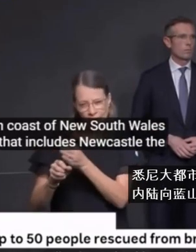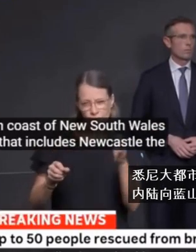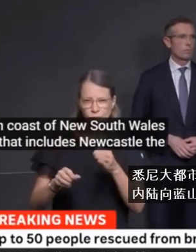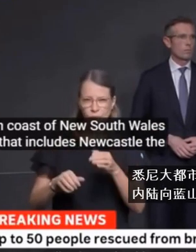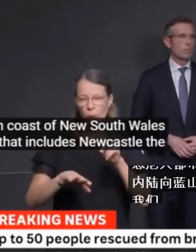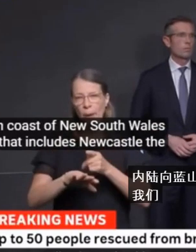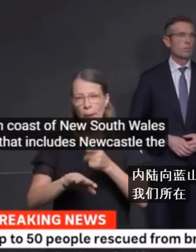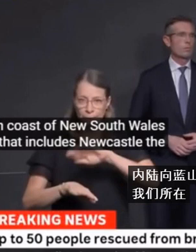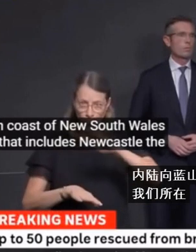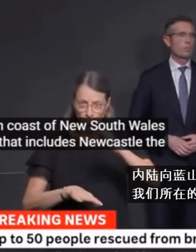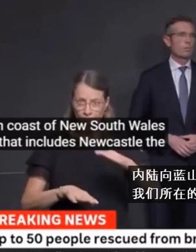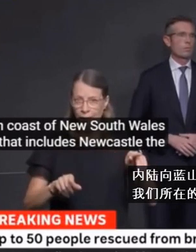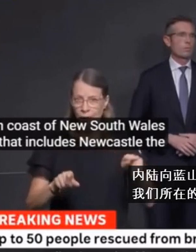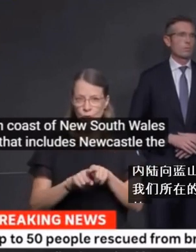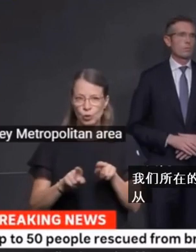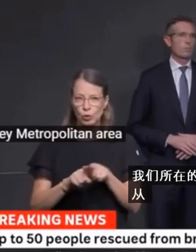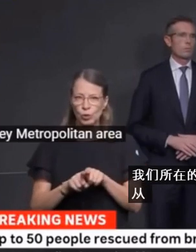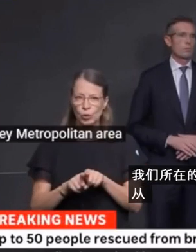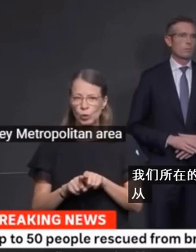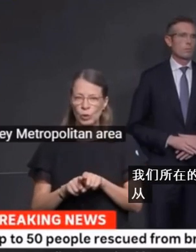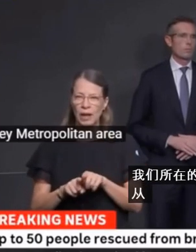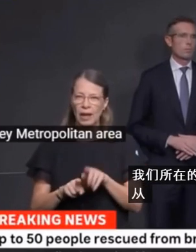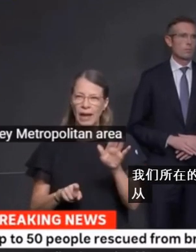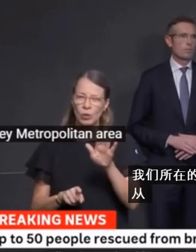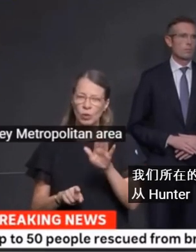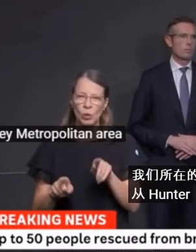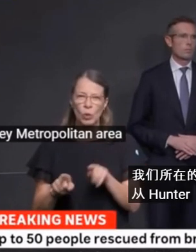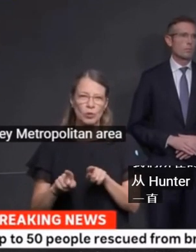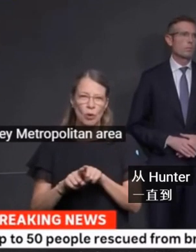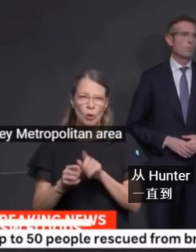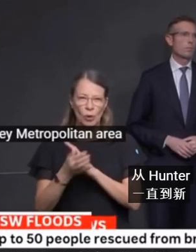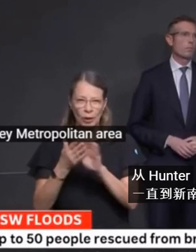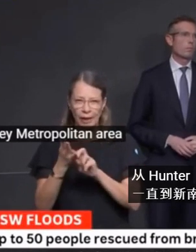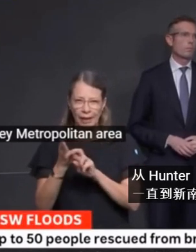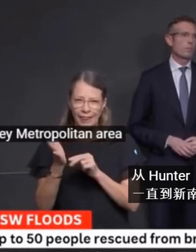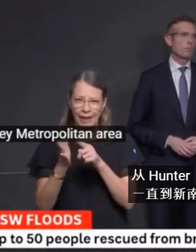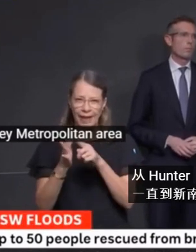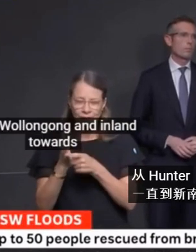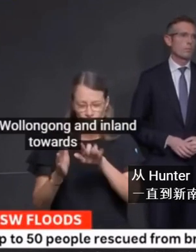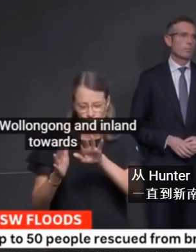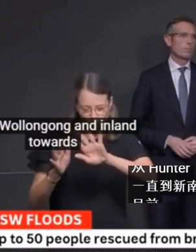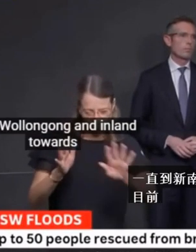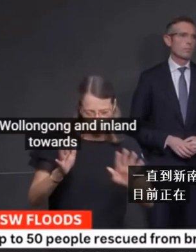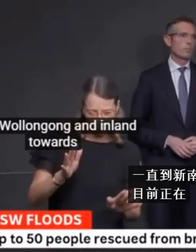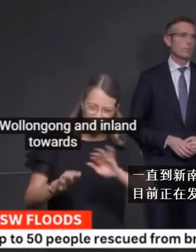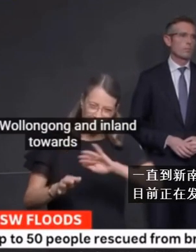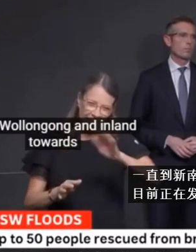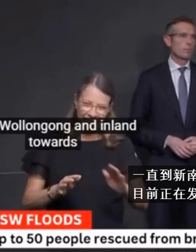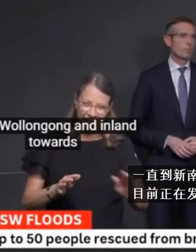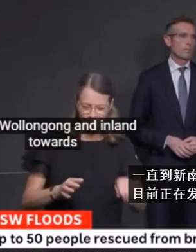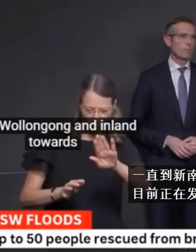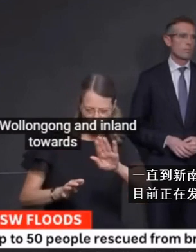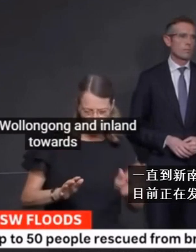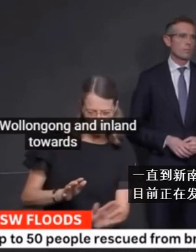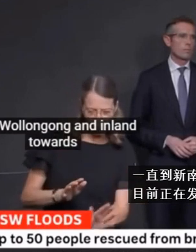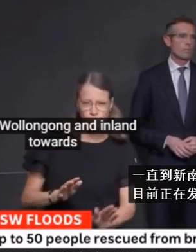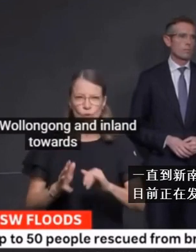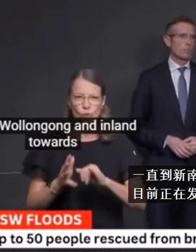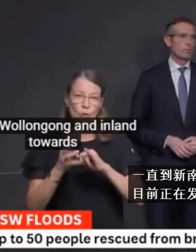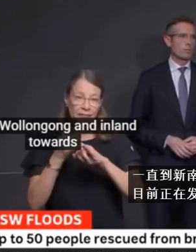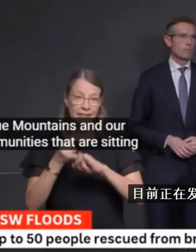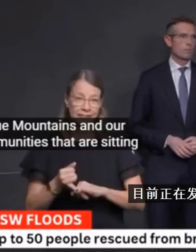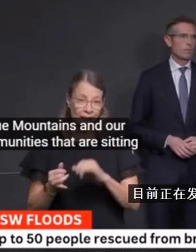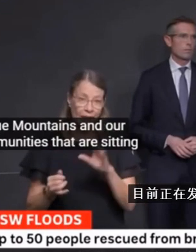Blue Mountains, and our communities that are sitting through the hills from the Hunter all the way down to the south coast of New South Wales. A severe